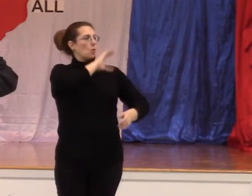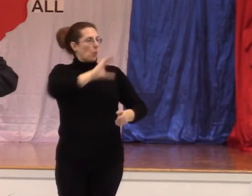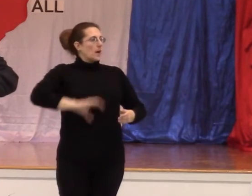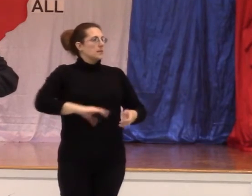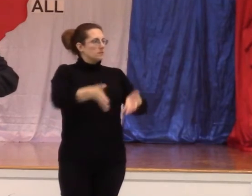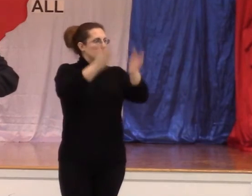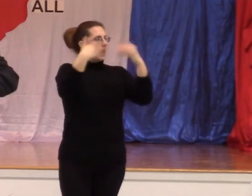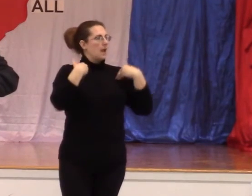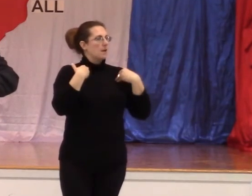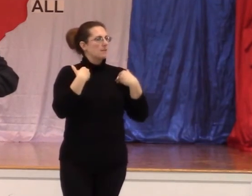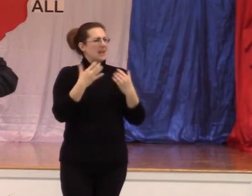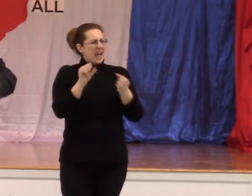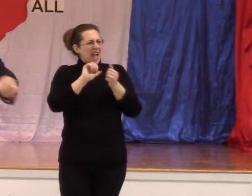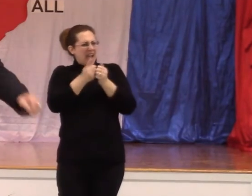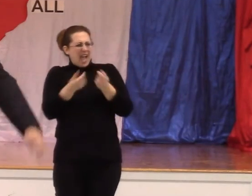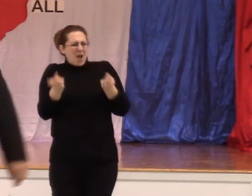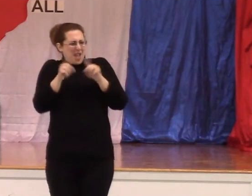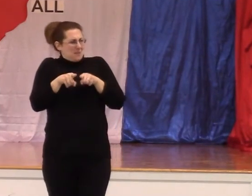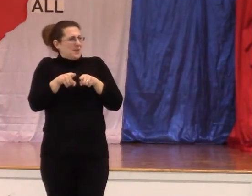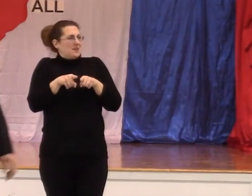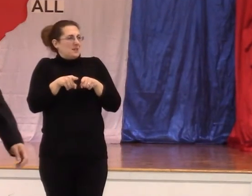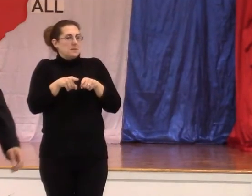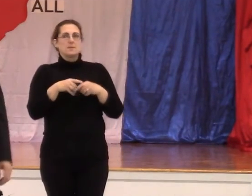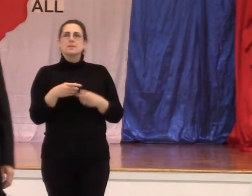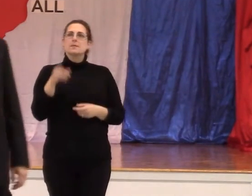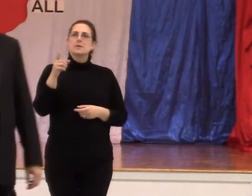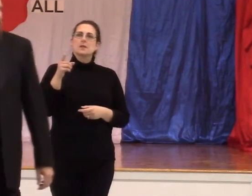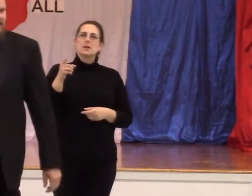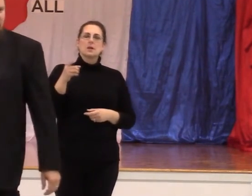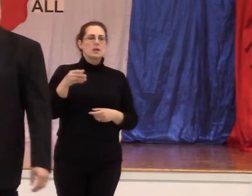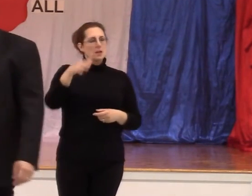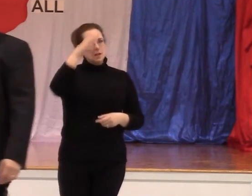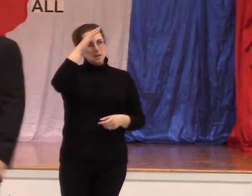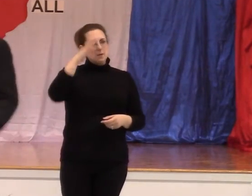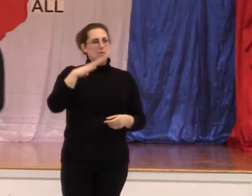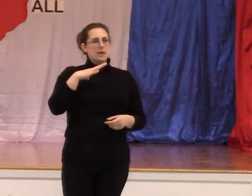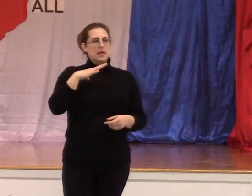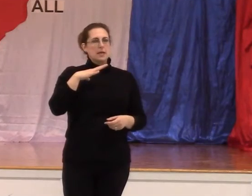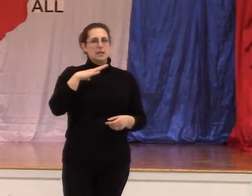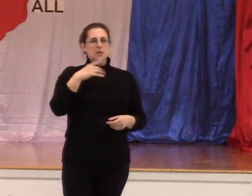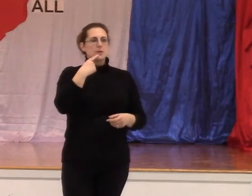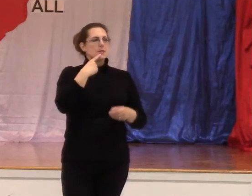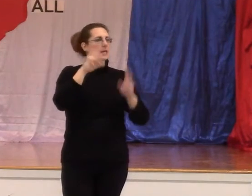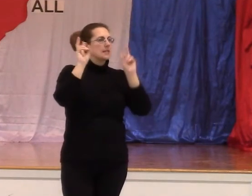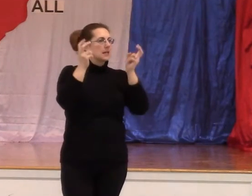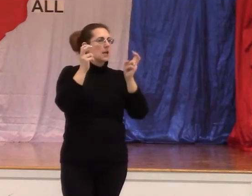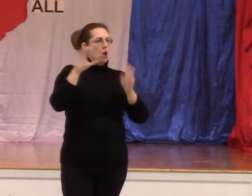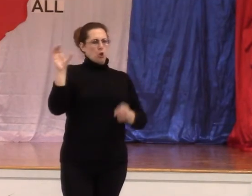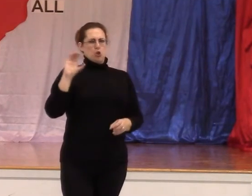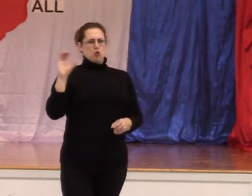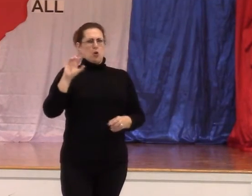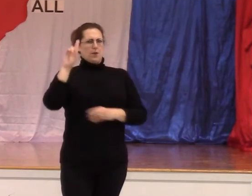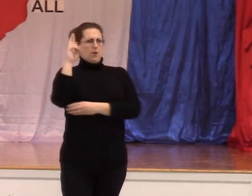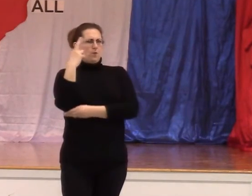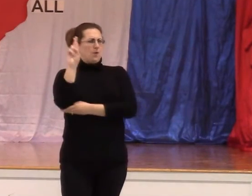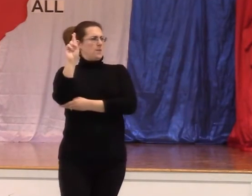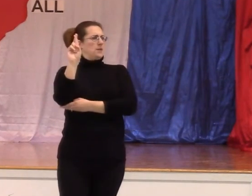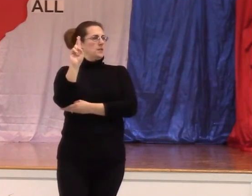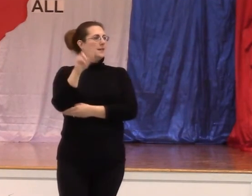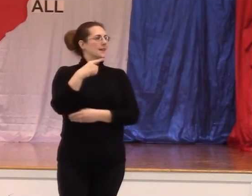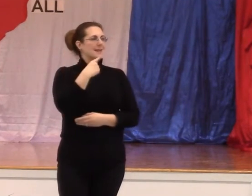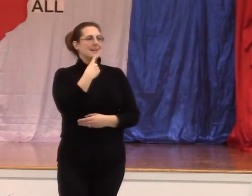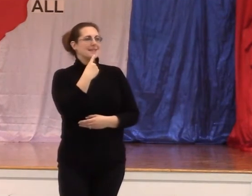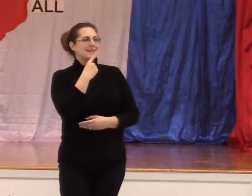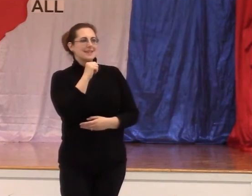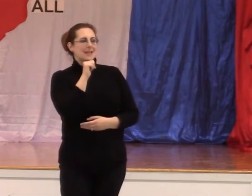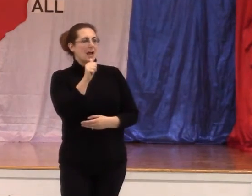point? All right? The guy who really starts out and coins this phrase conservative Reformation is not a